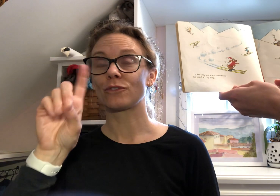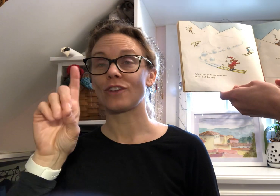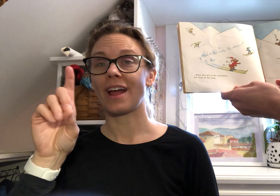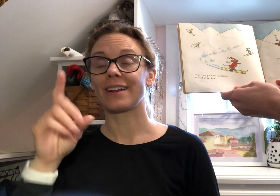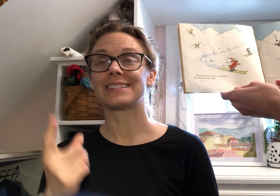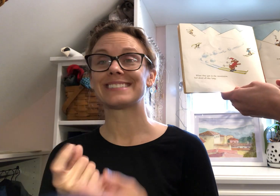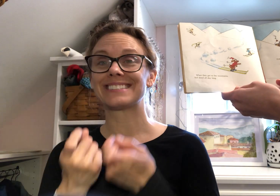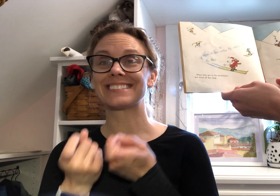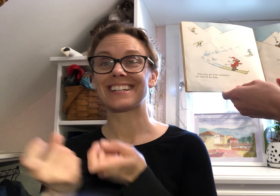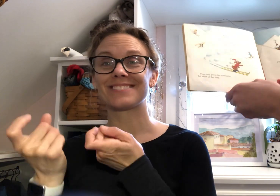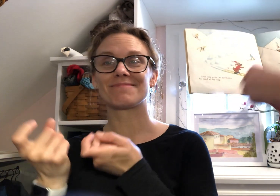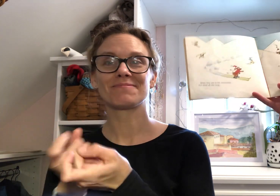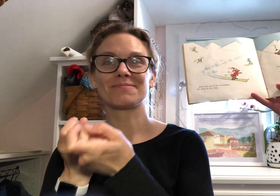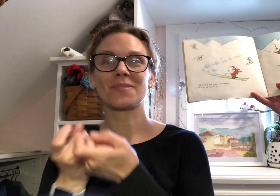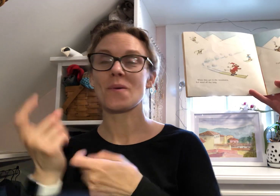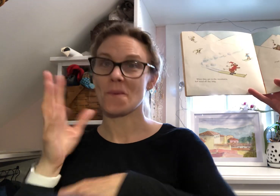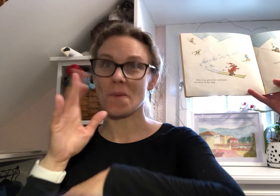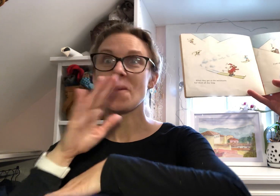Fred drove his car slowly.